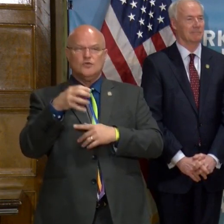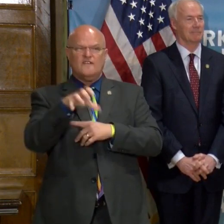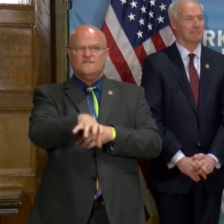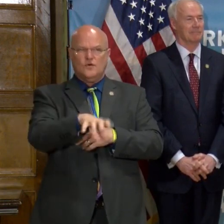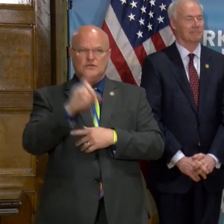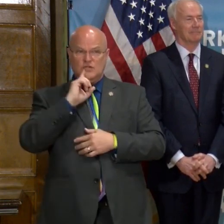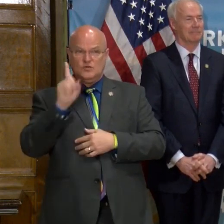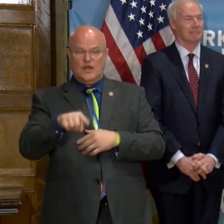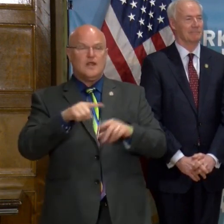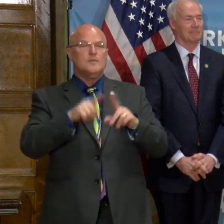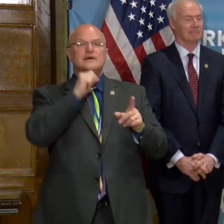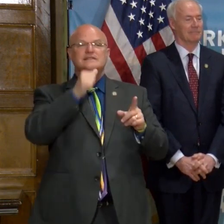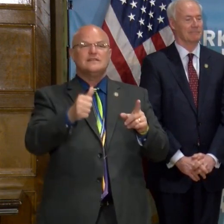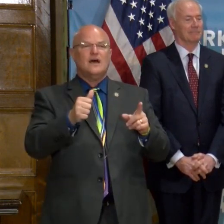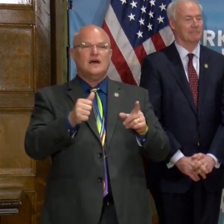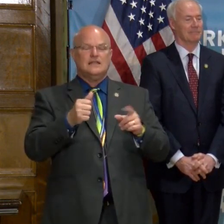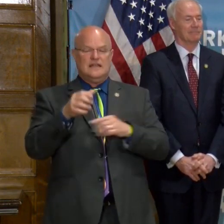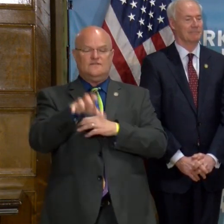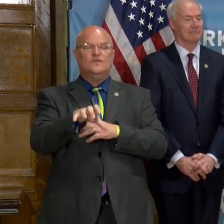enforce the directive, but it's not up to the